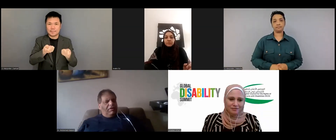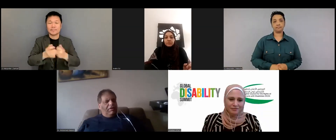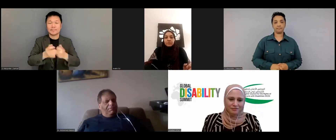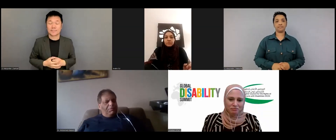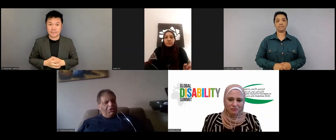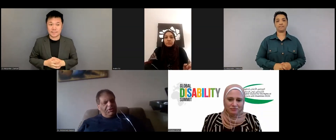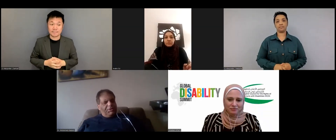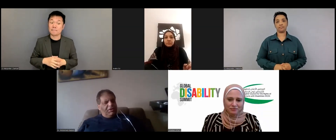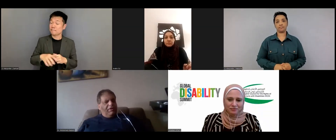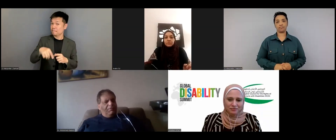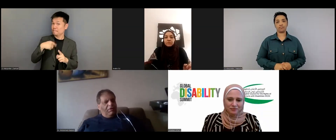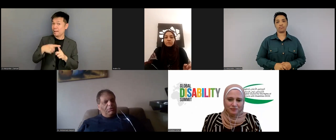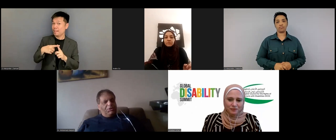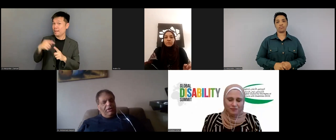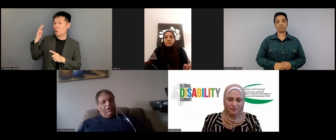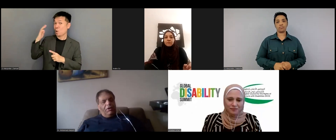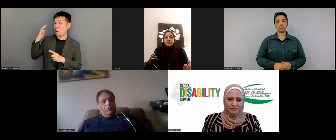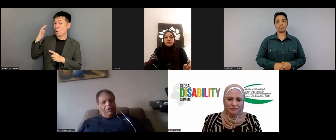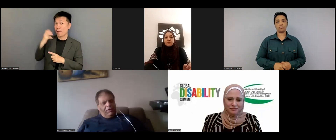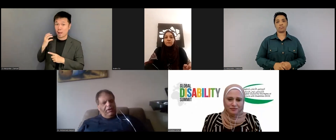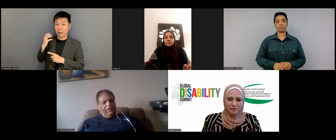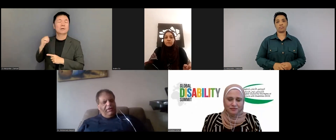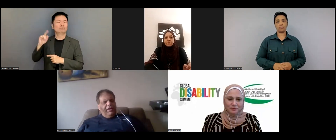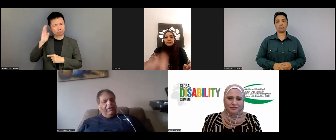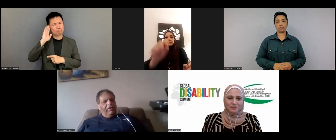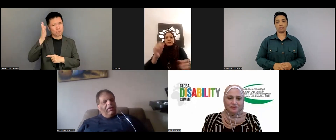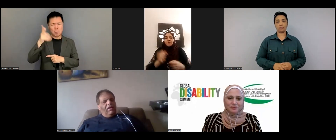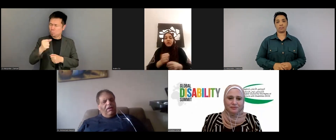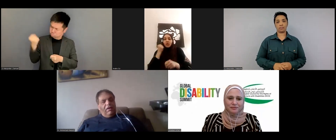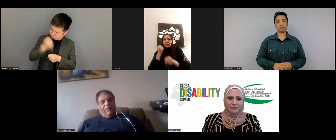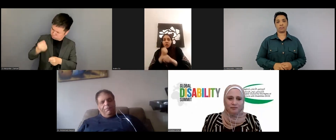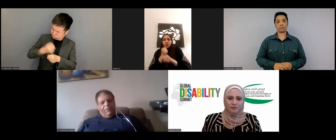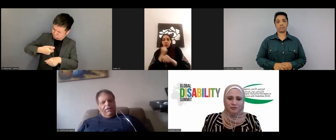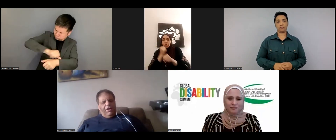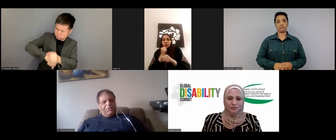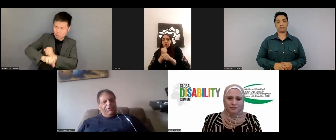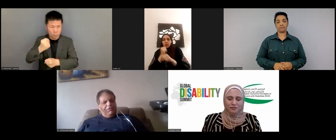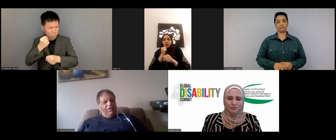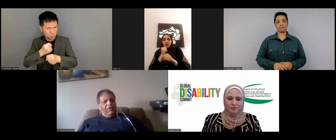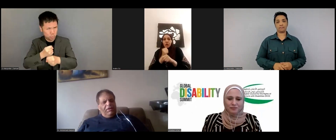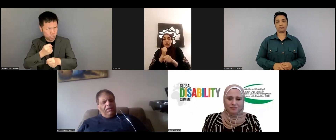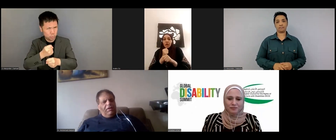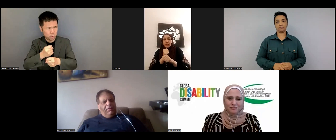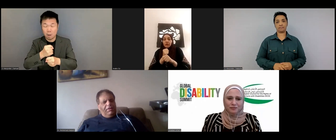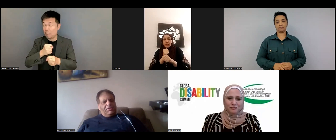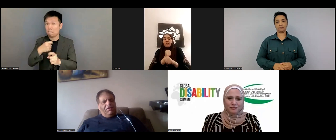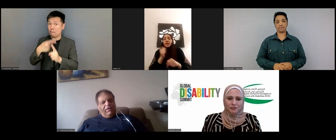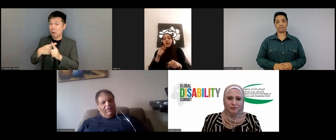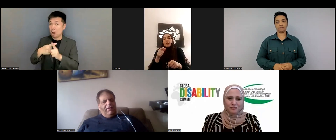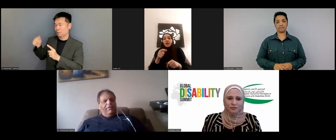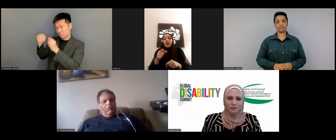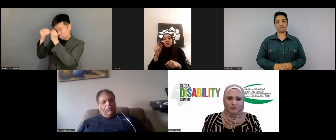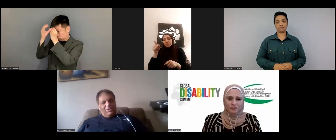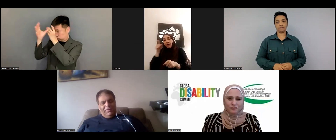and she's, I would say, a hard worker and a real expert in this